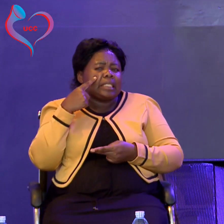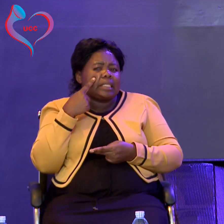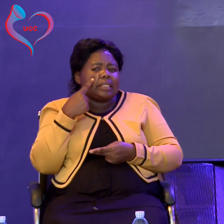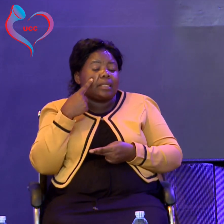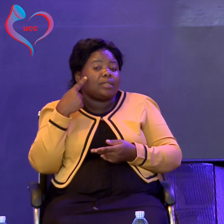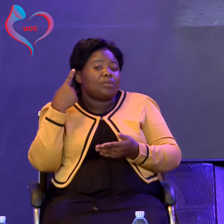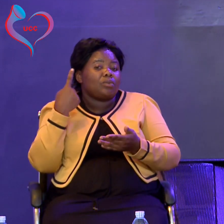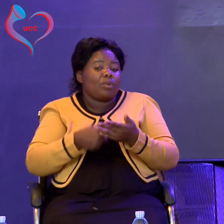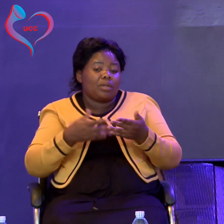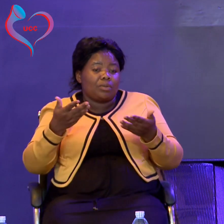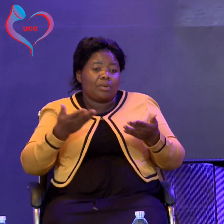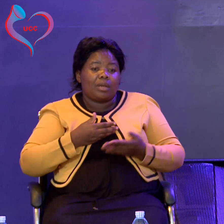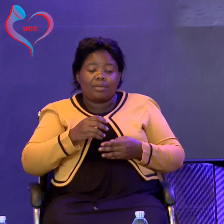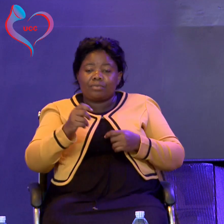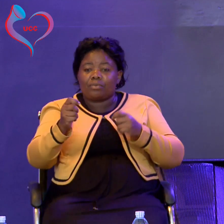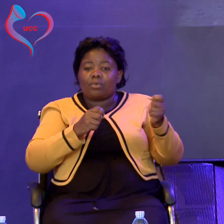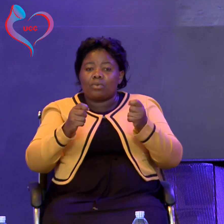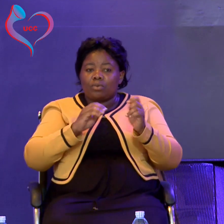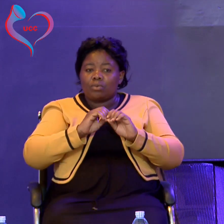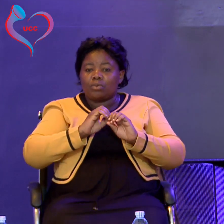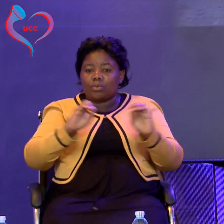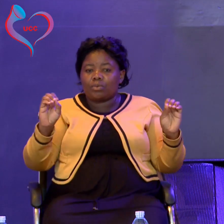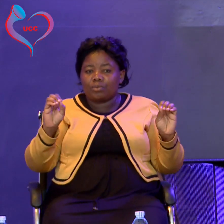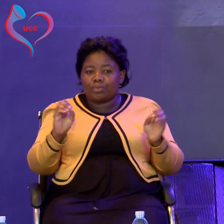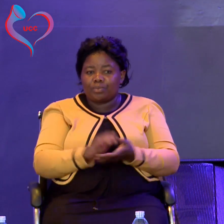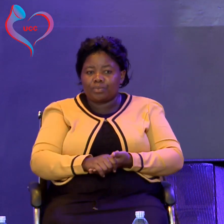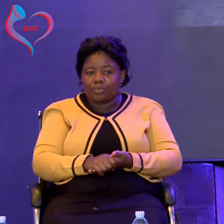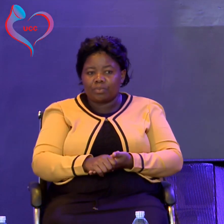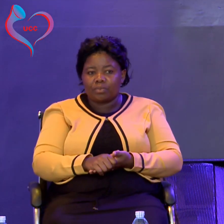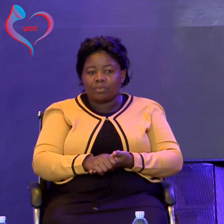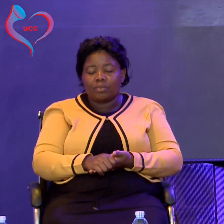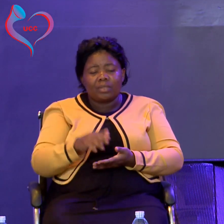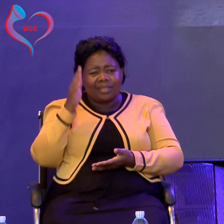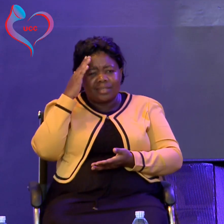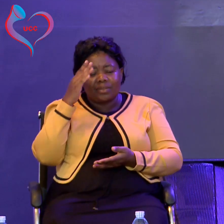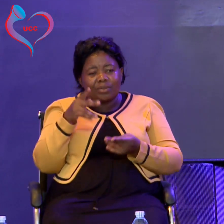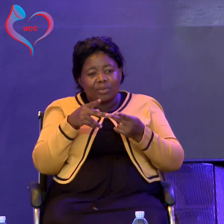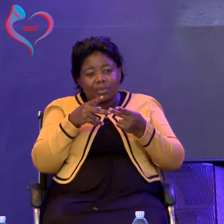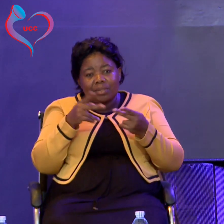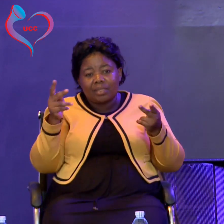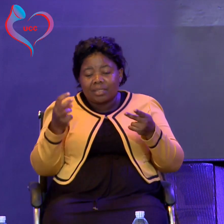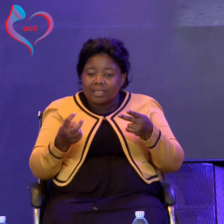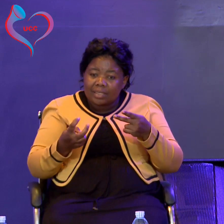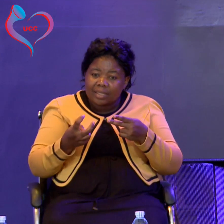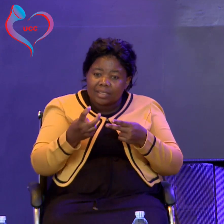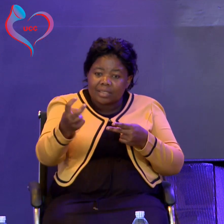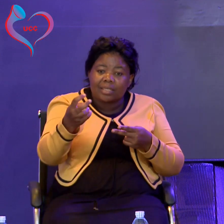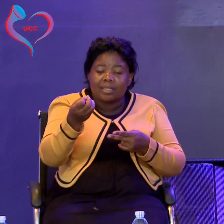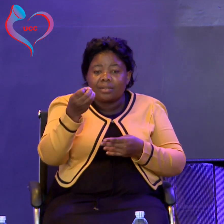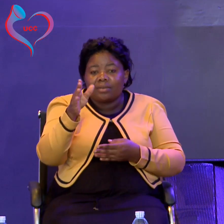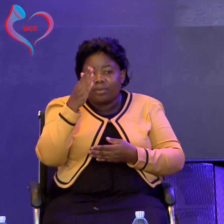ekikufuga. Once you begin to see that what you are does not control you, then you know you've begun